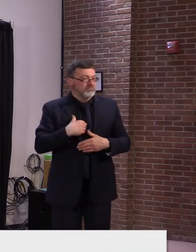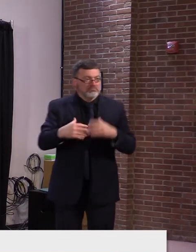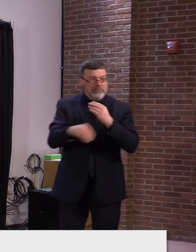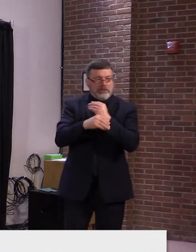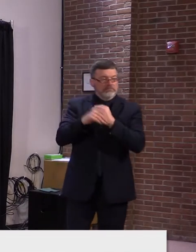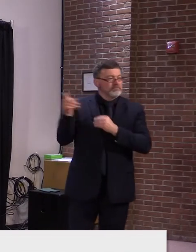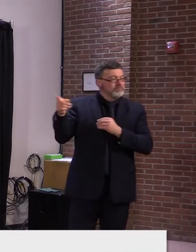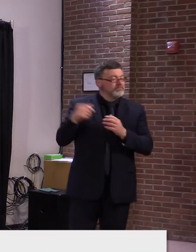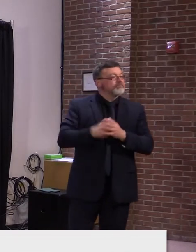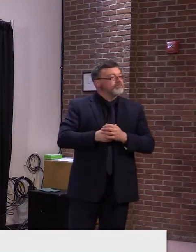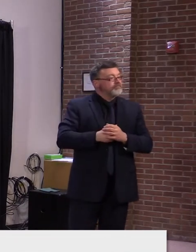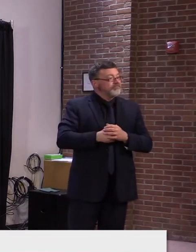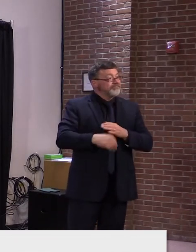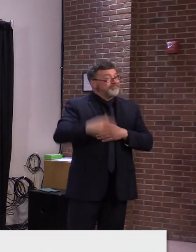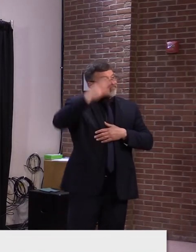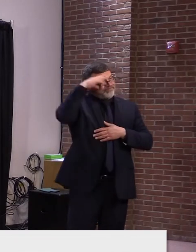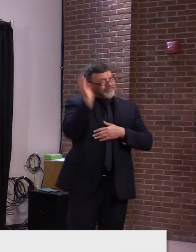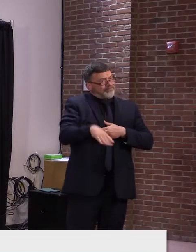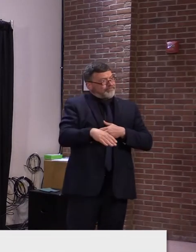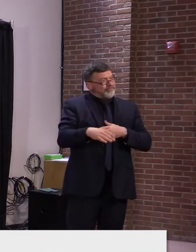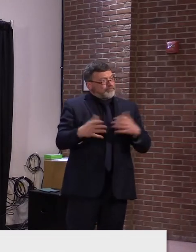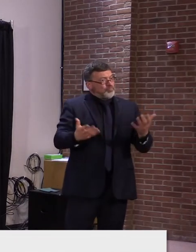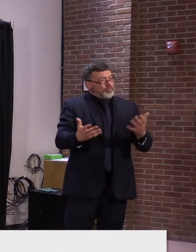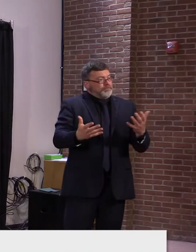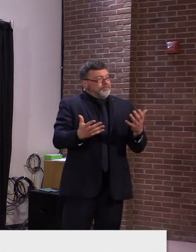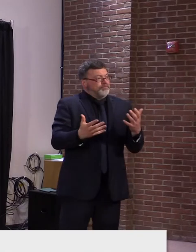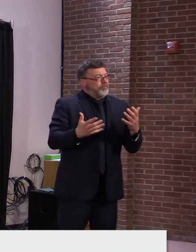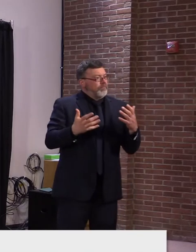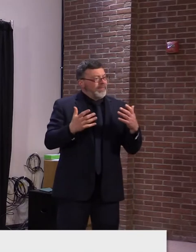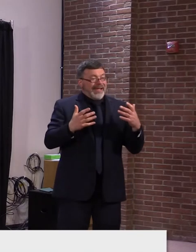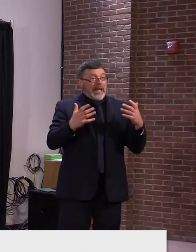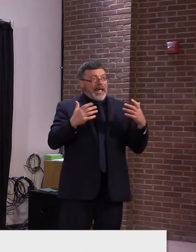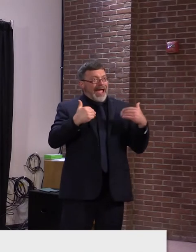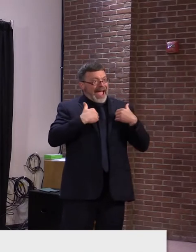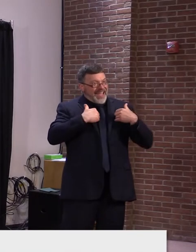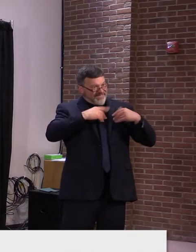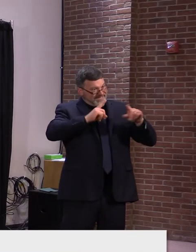I guess the main punchline would be there are no certainties.